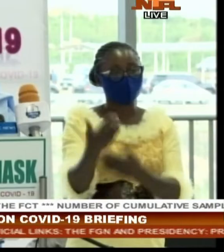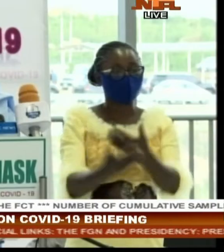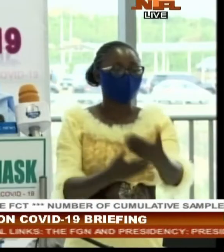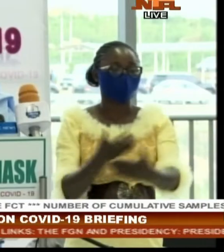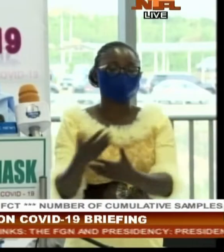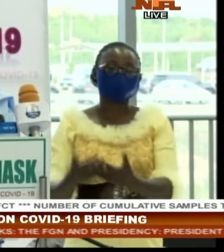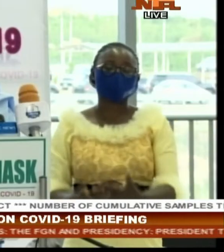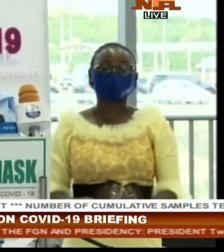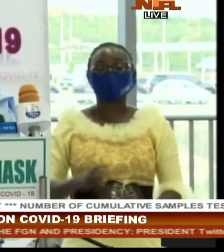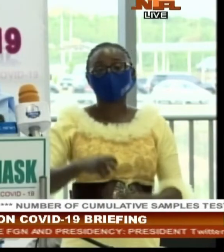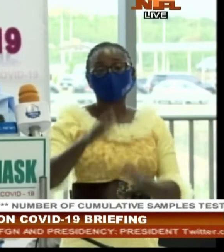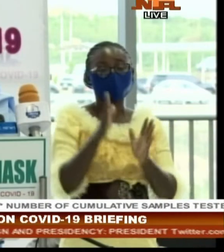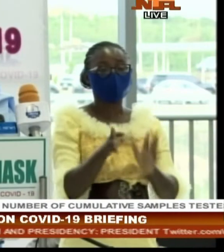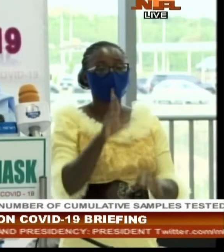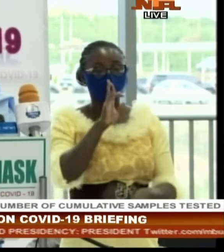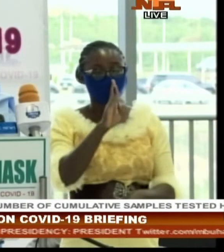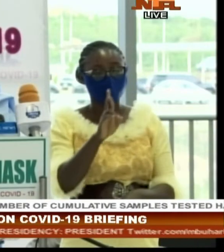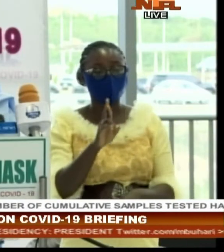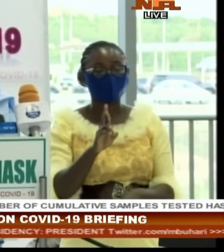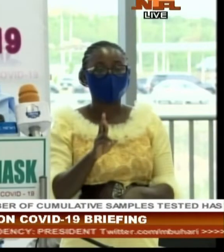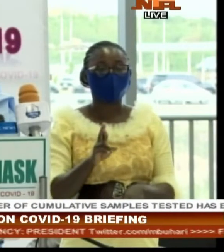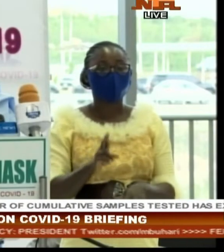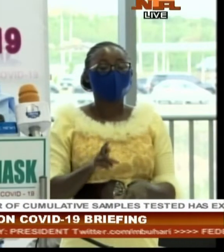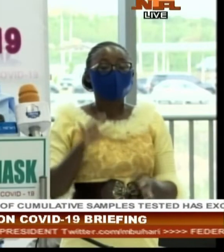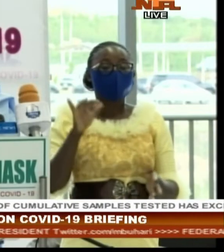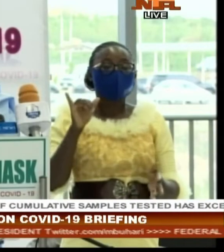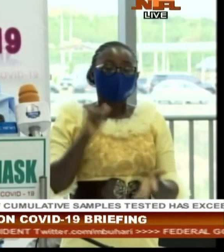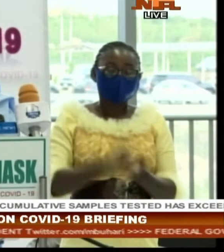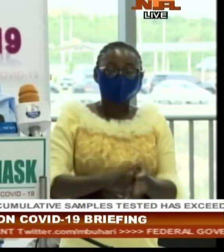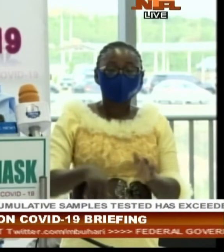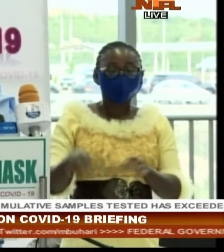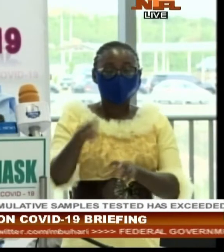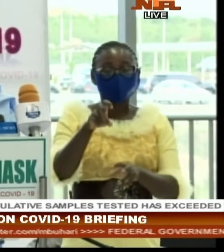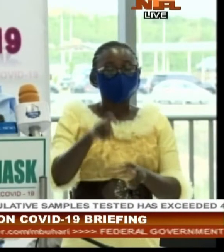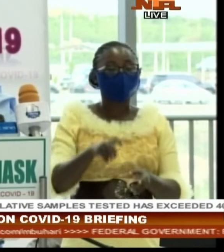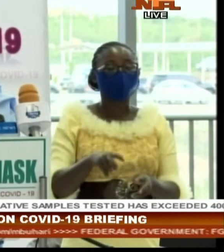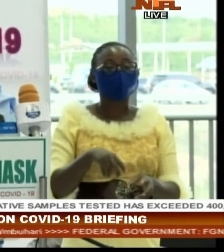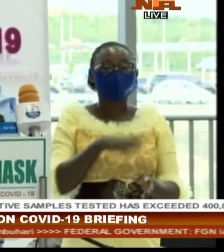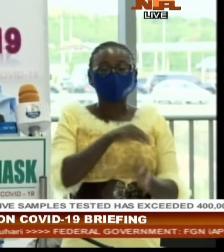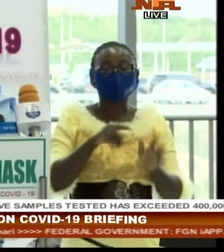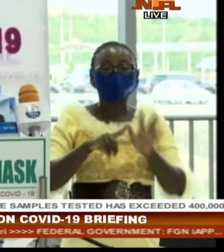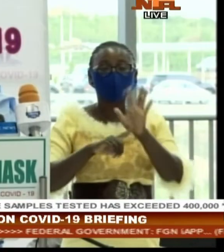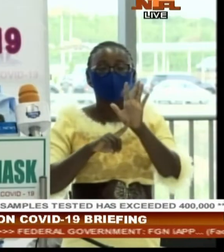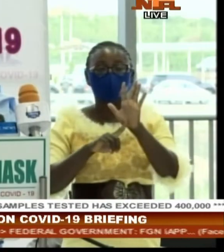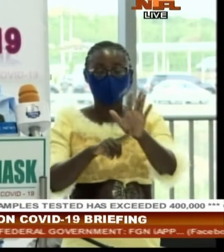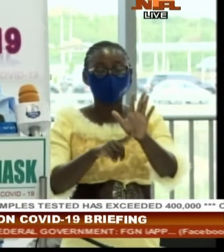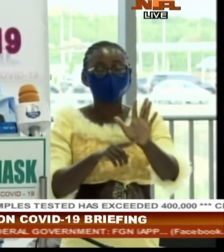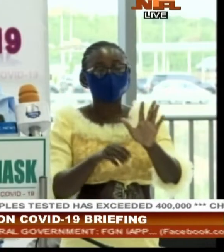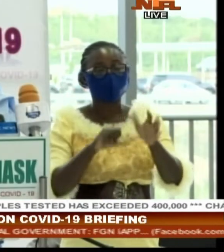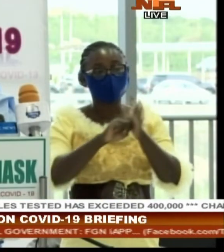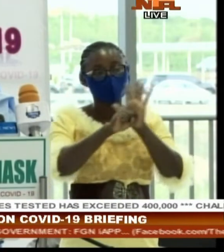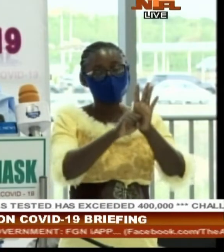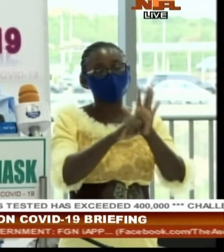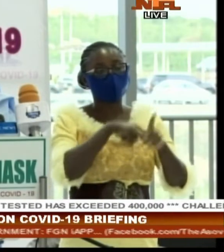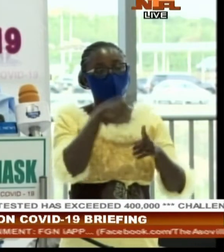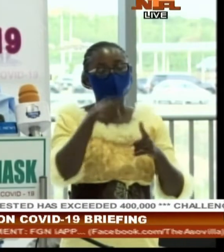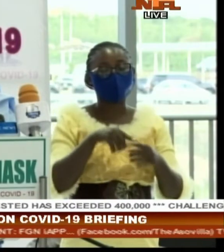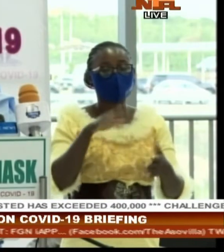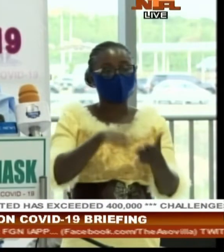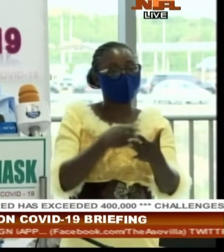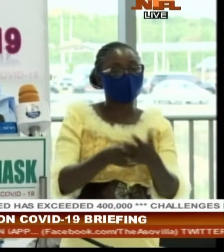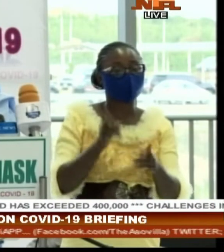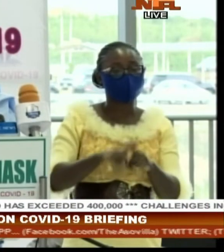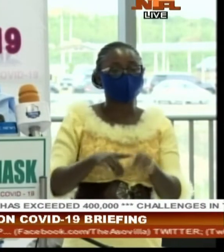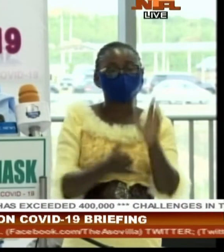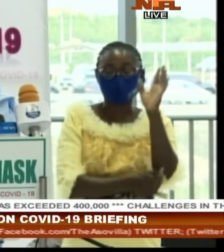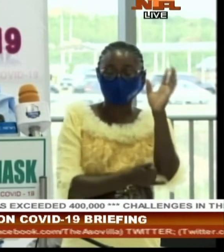Then travelers reporting or developing symptoms of COVID-19 on arrival into the country or during screening